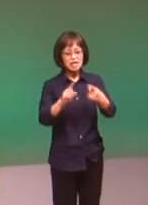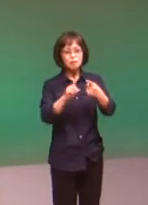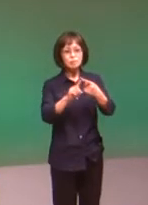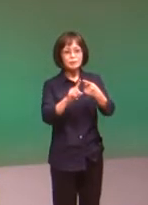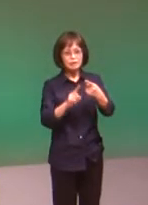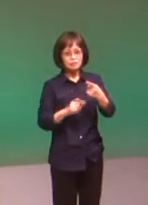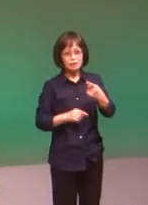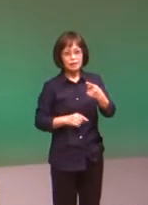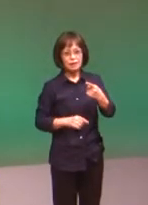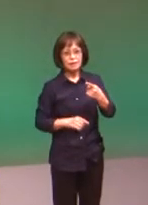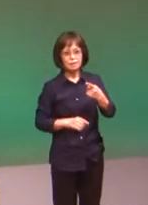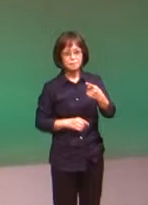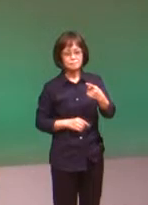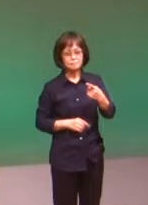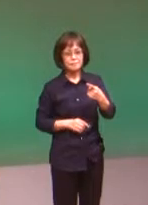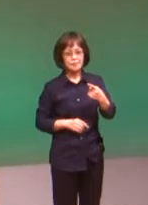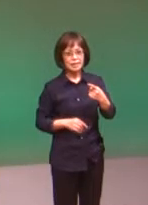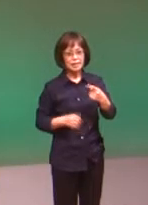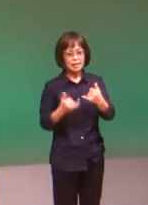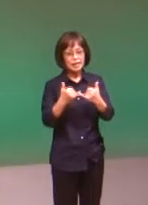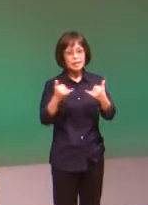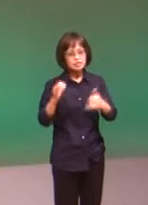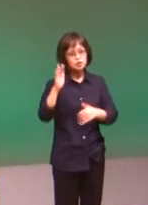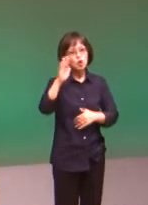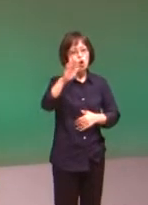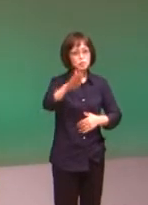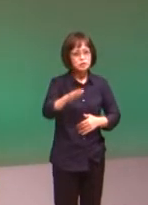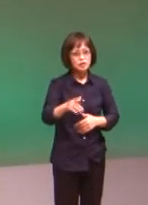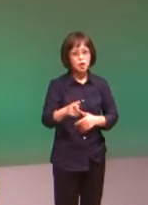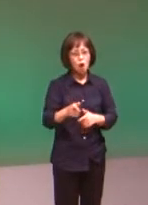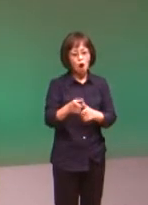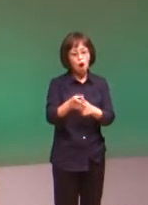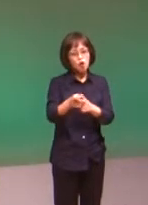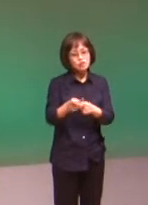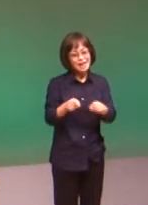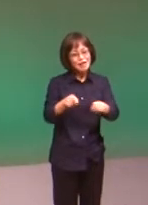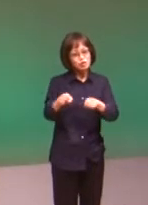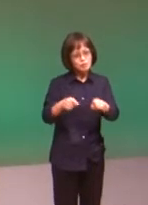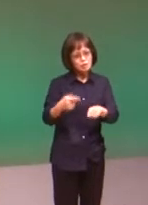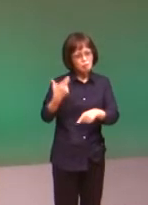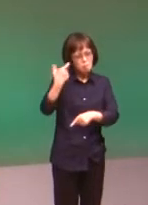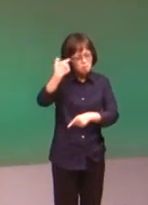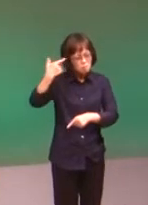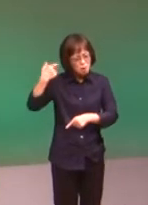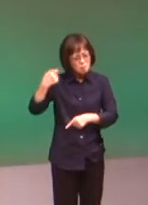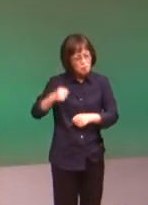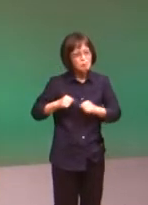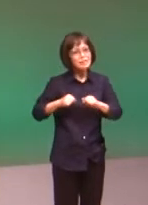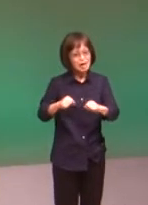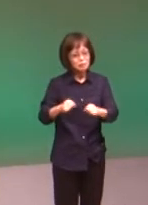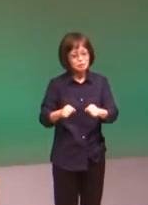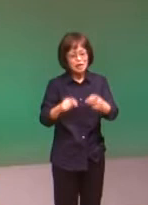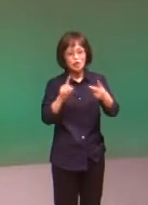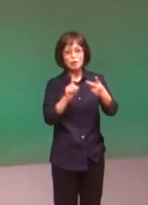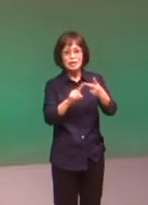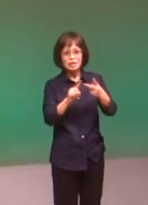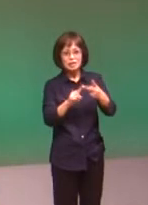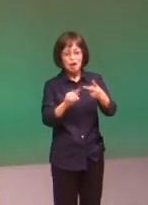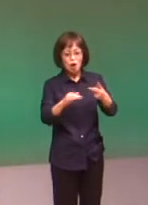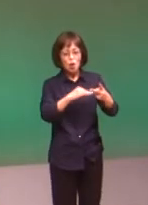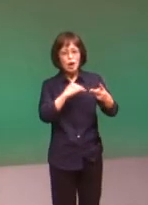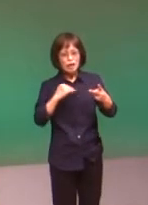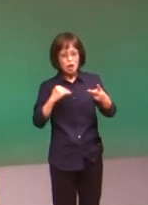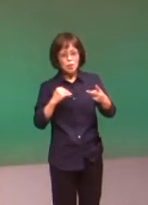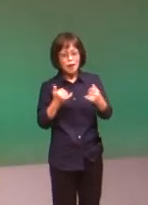Hubris says that we can play Russian roulette with the human future. Wisdom says we have a responsibility to